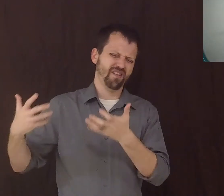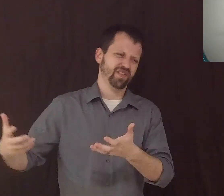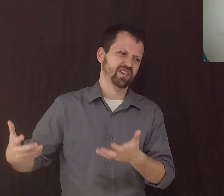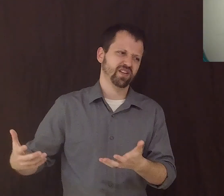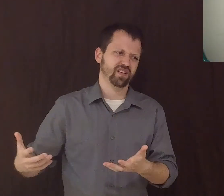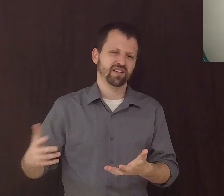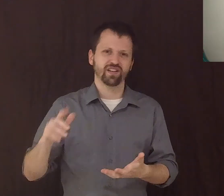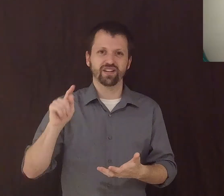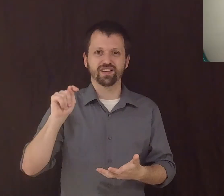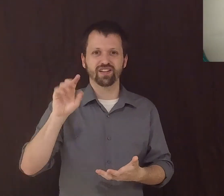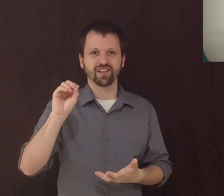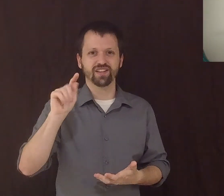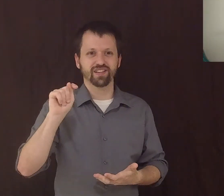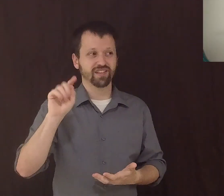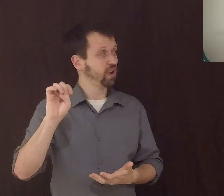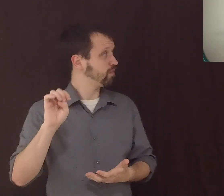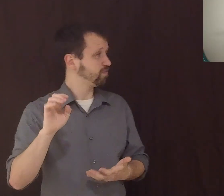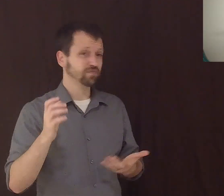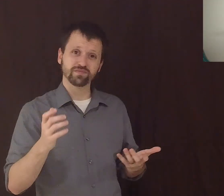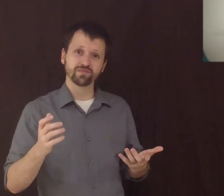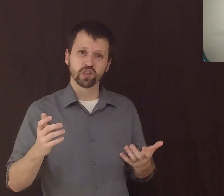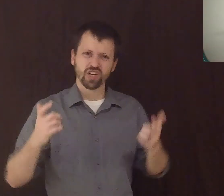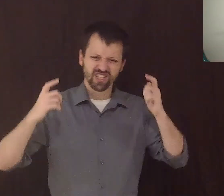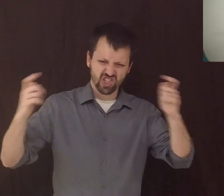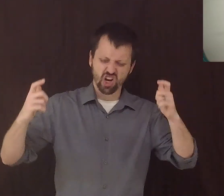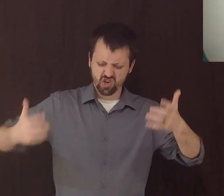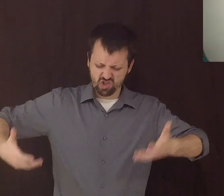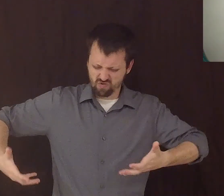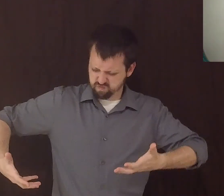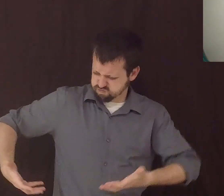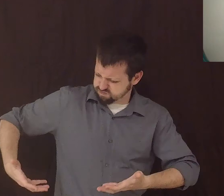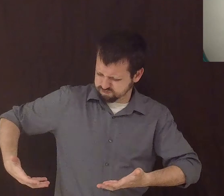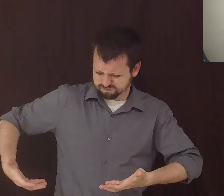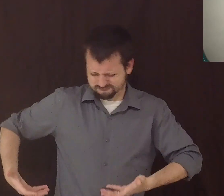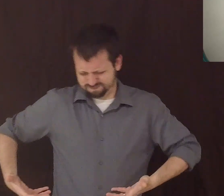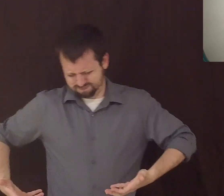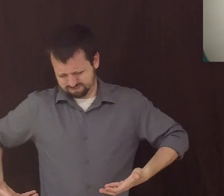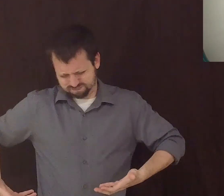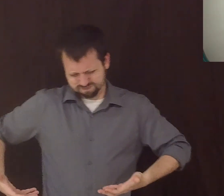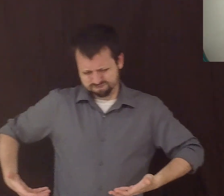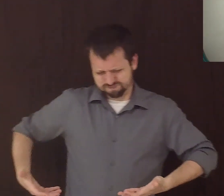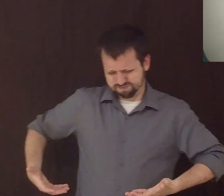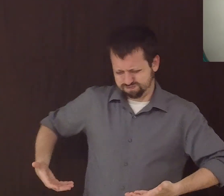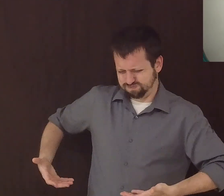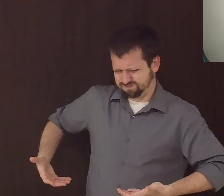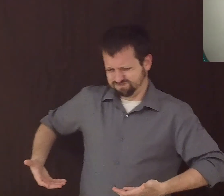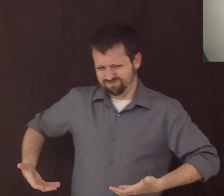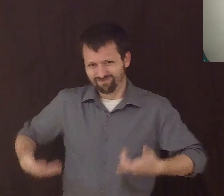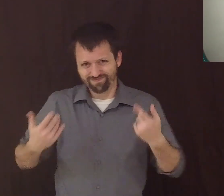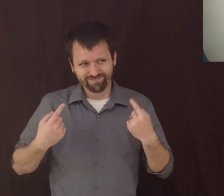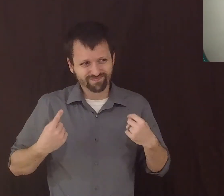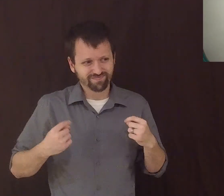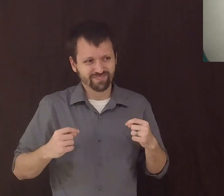heavy. Oh wow. You got this. Yeah, you got this really heavy thing, and you're carrying this thing, and you're trying to bear up